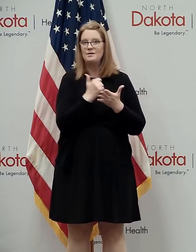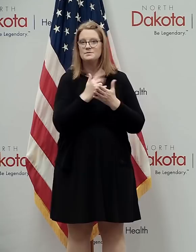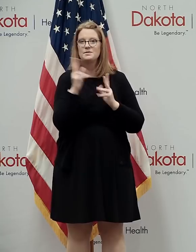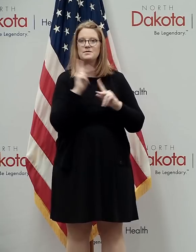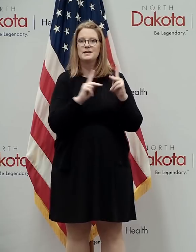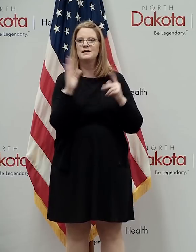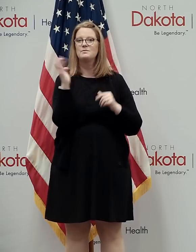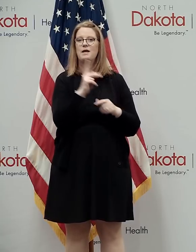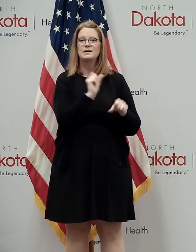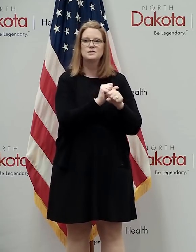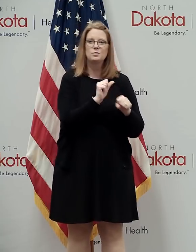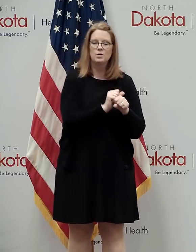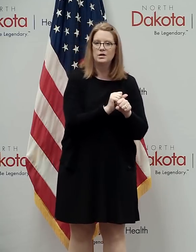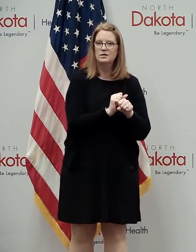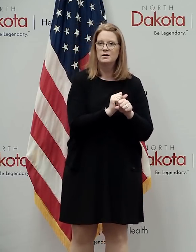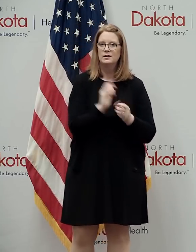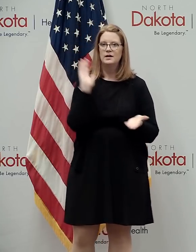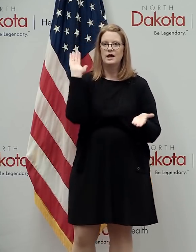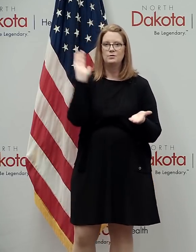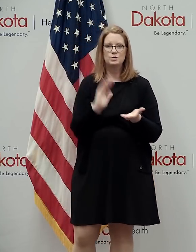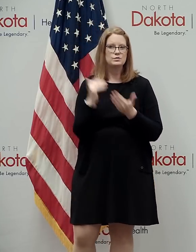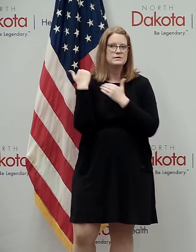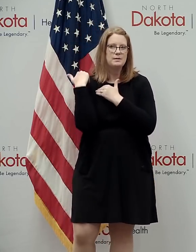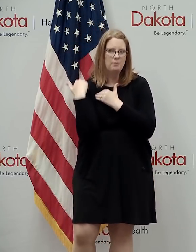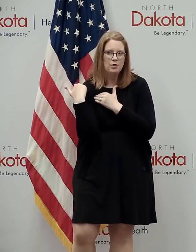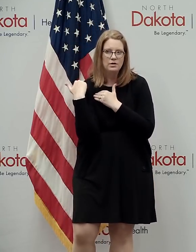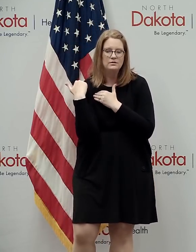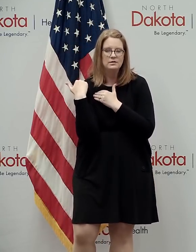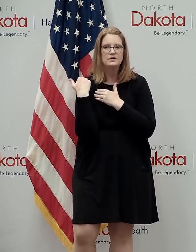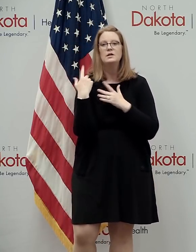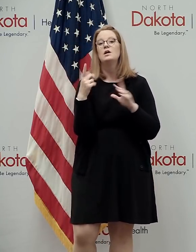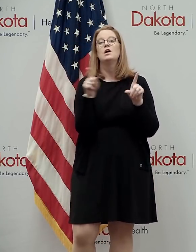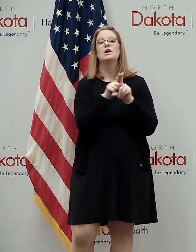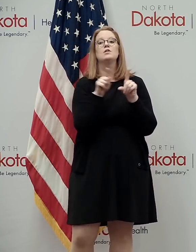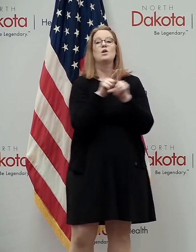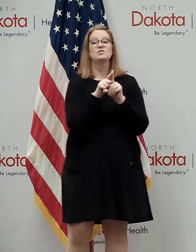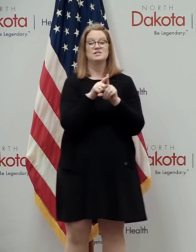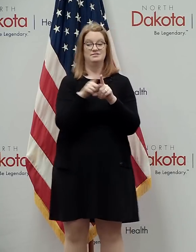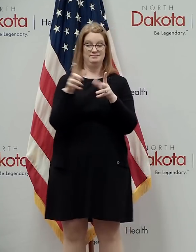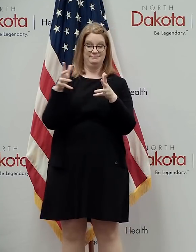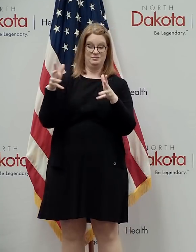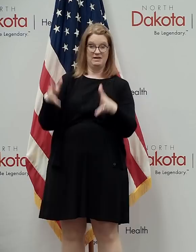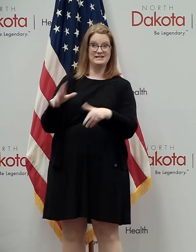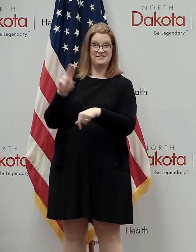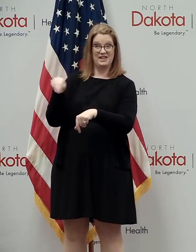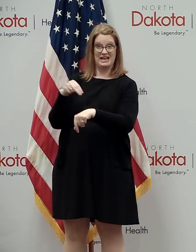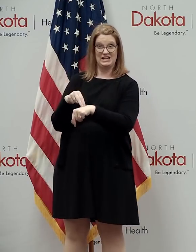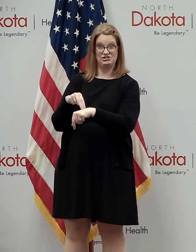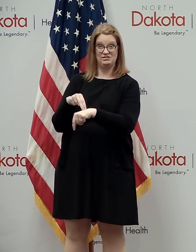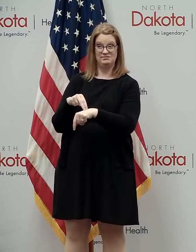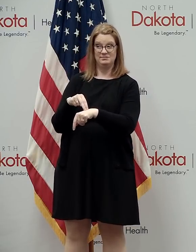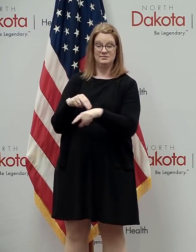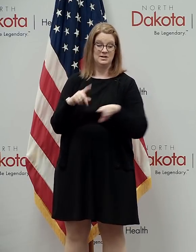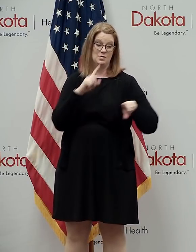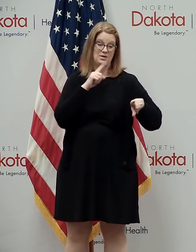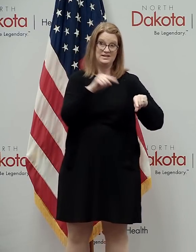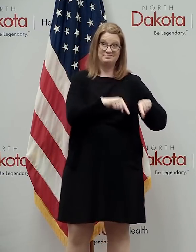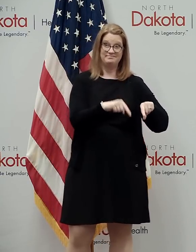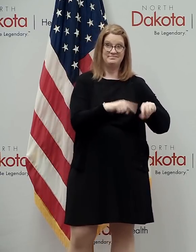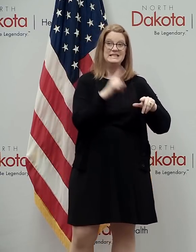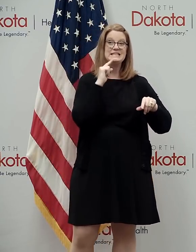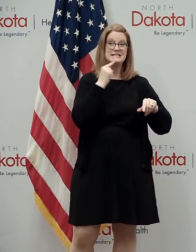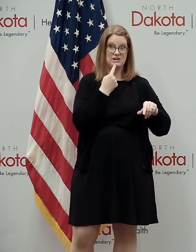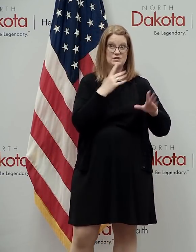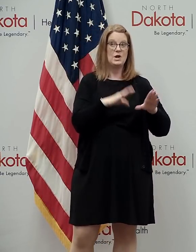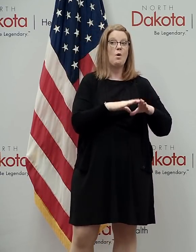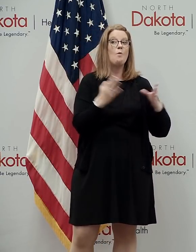and reduces the burden on the unemployment insurance system. And it shows the rest of the nation that North Dakota is serious about being open for